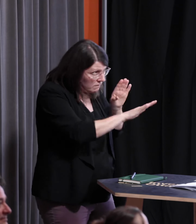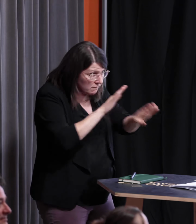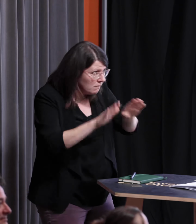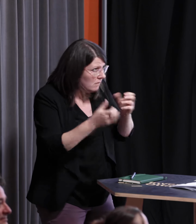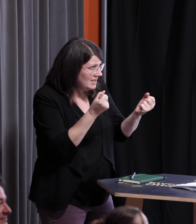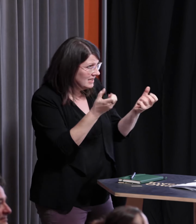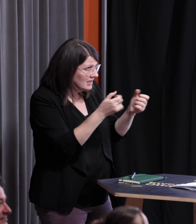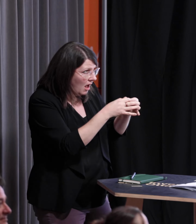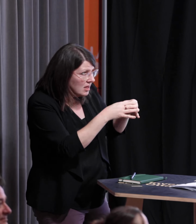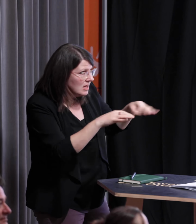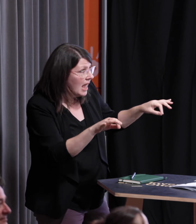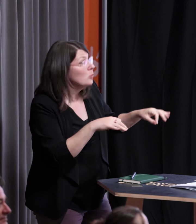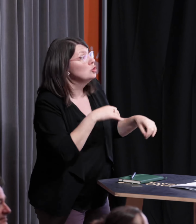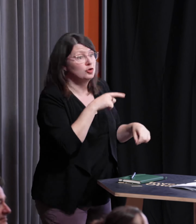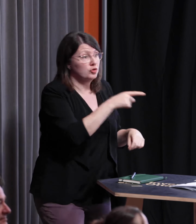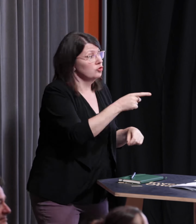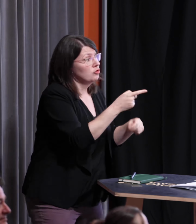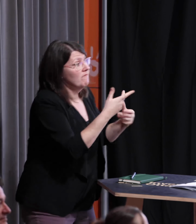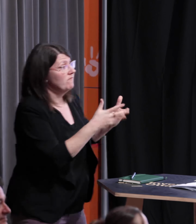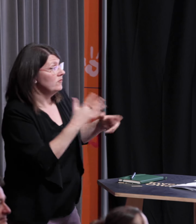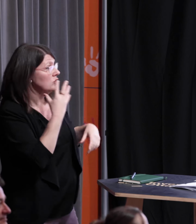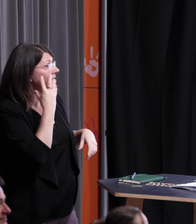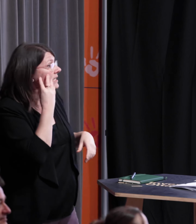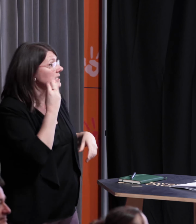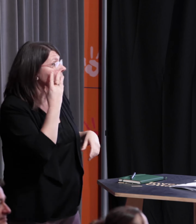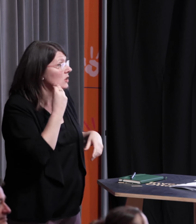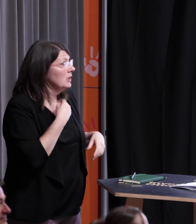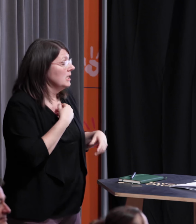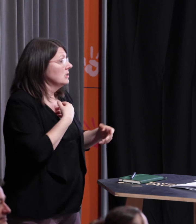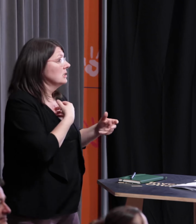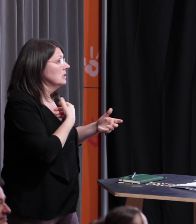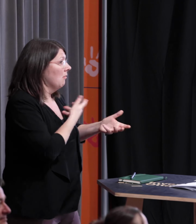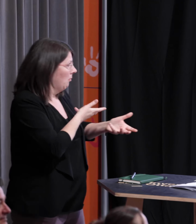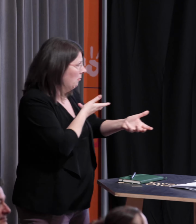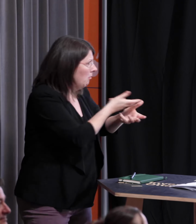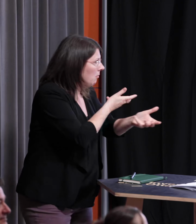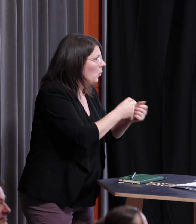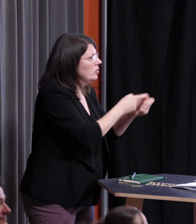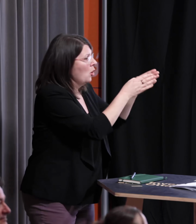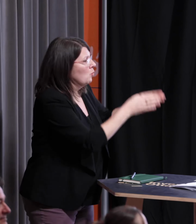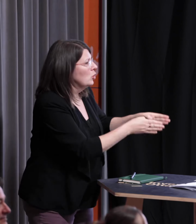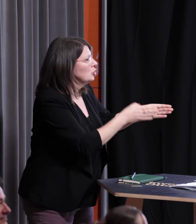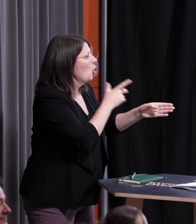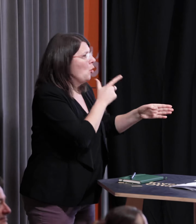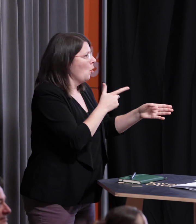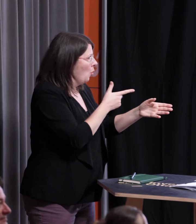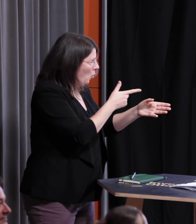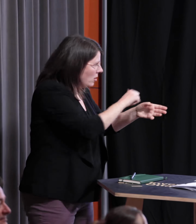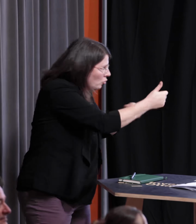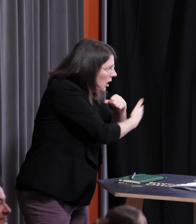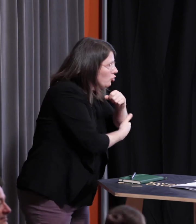had experience communicating with people whose languages are not English and French first, like what does sign language look like around the world?